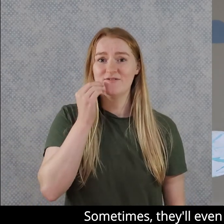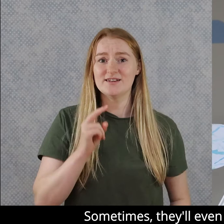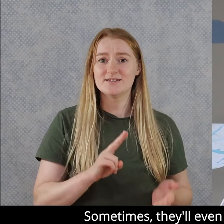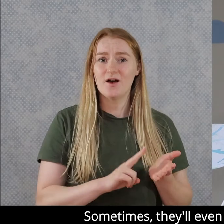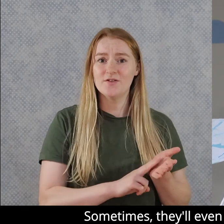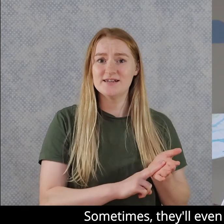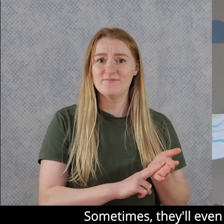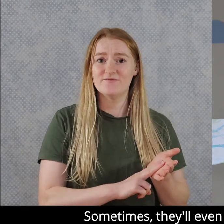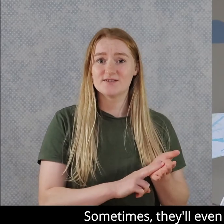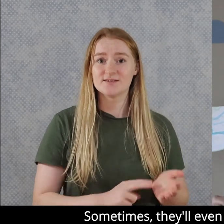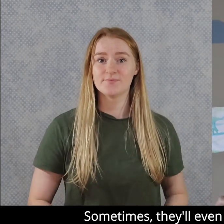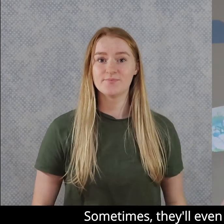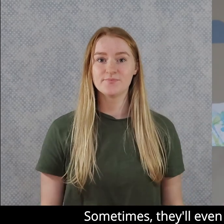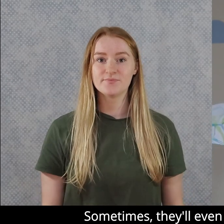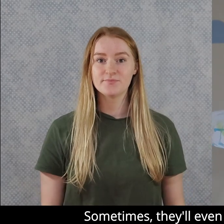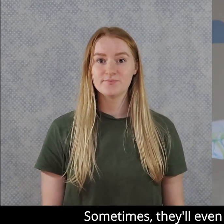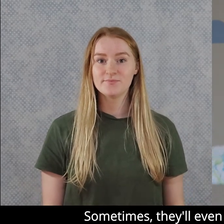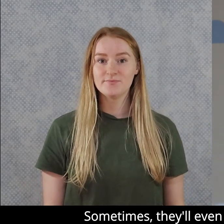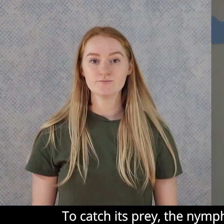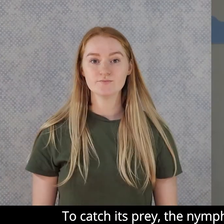Sometimes they even eat other nymphs.